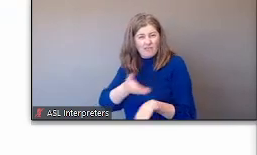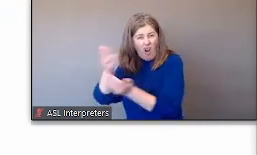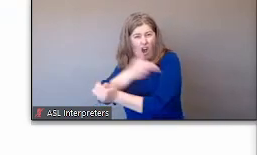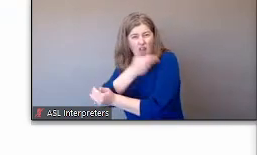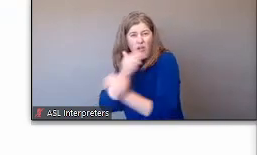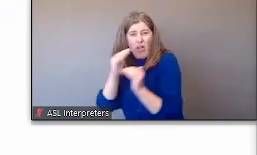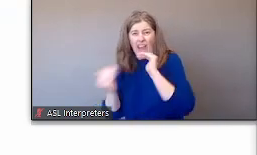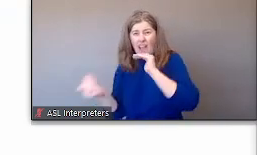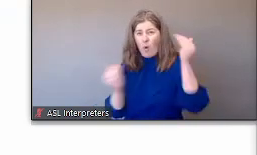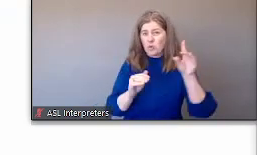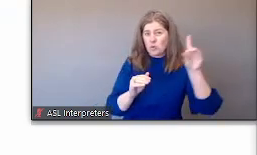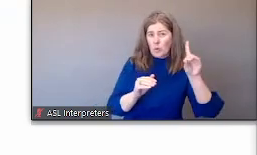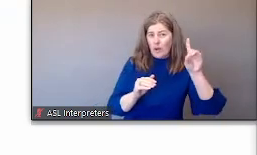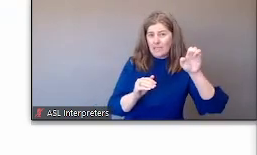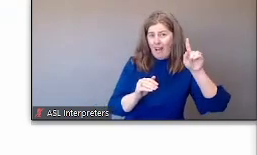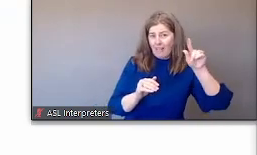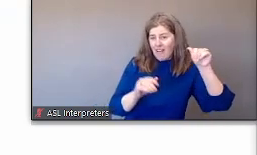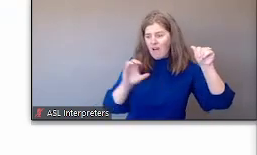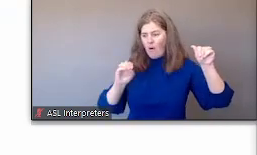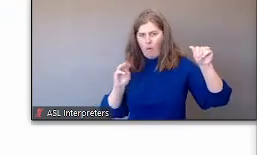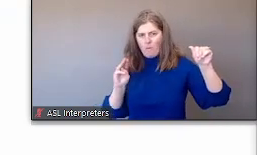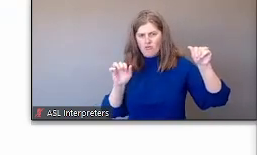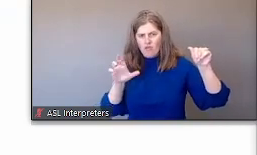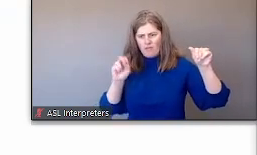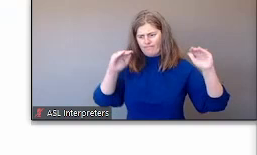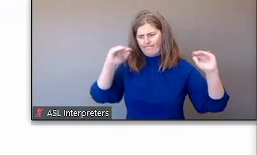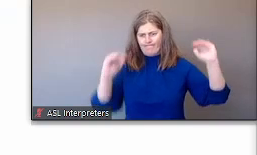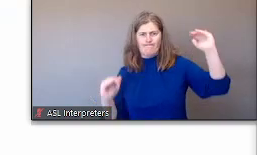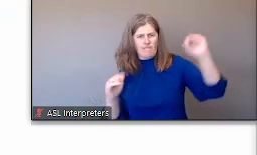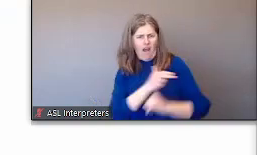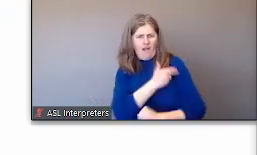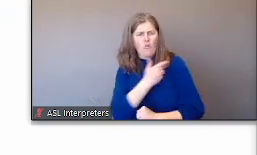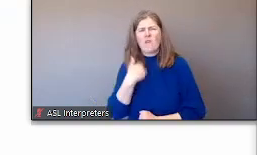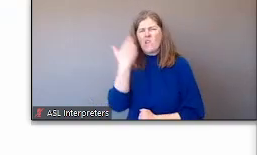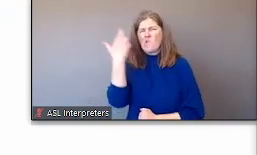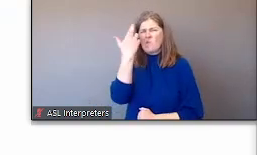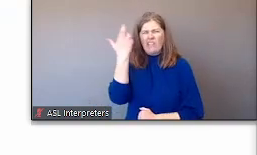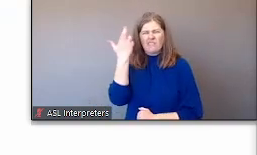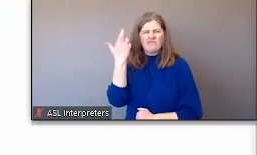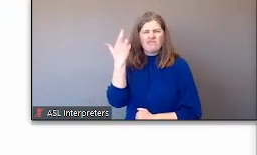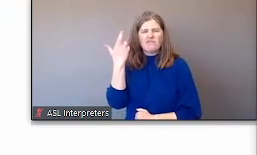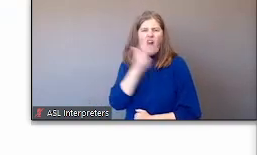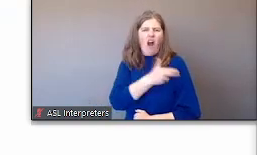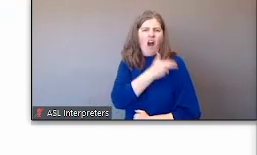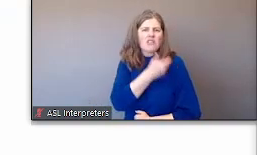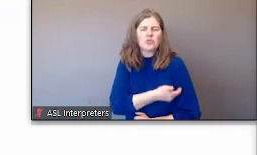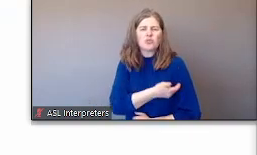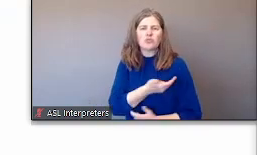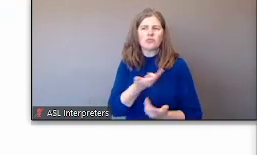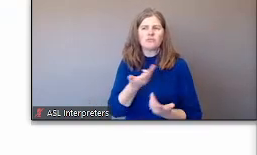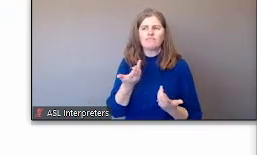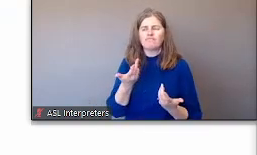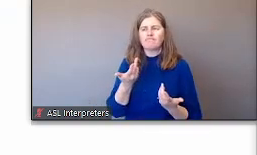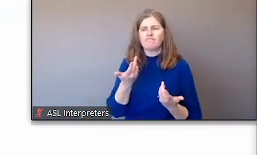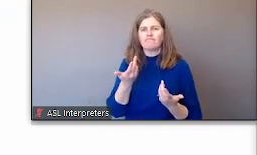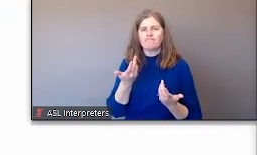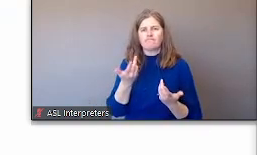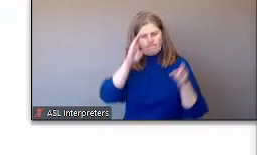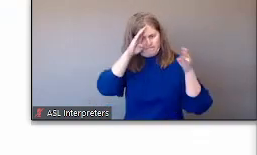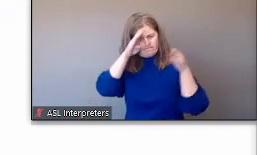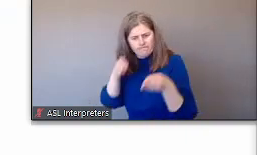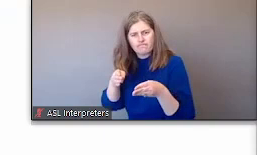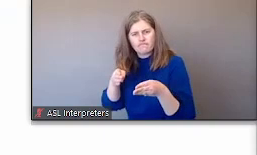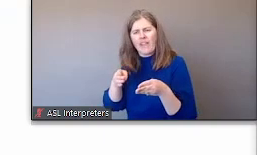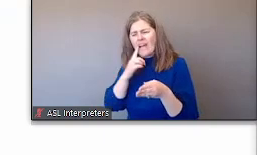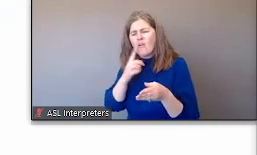that. And so we're really realizing that hospitals is where we should be placing